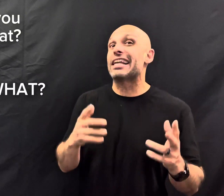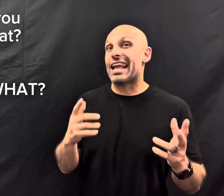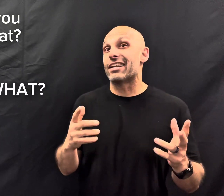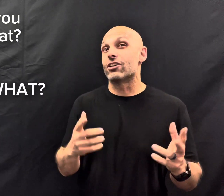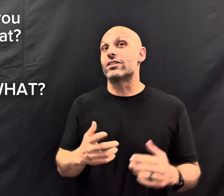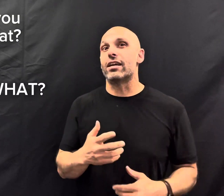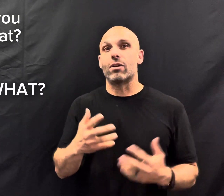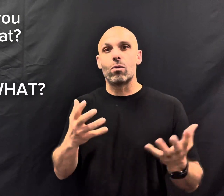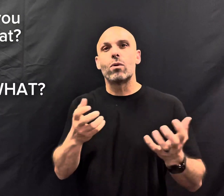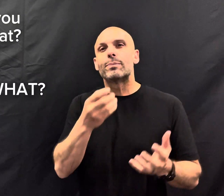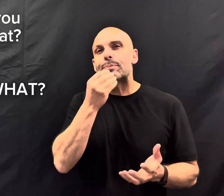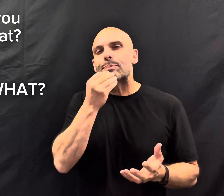and understand.